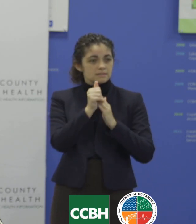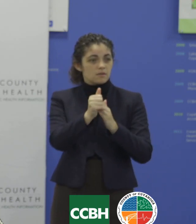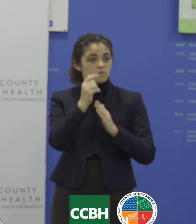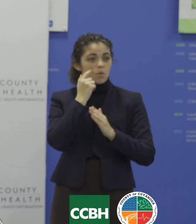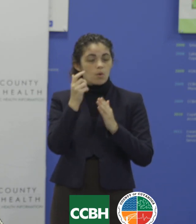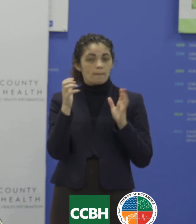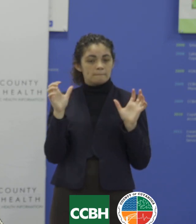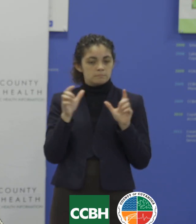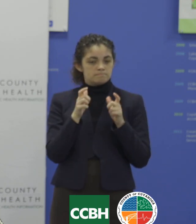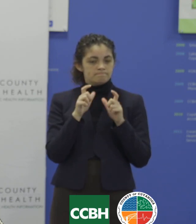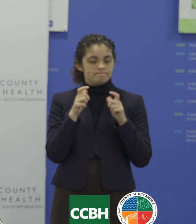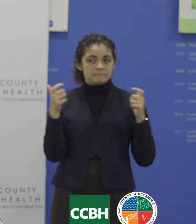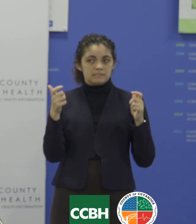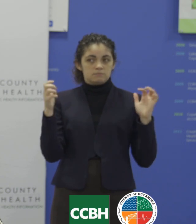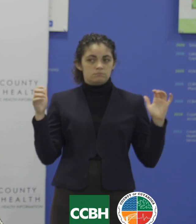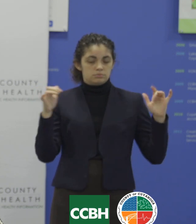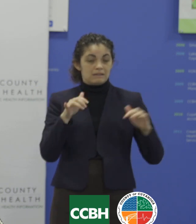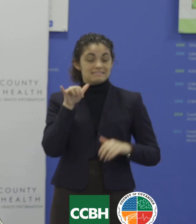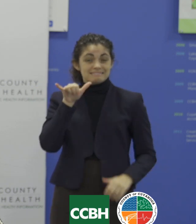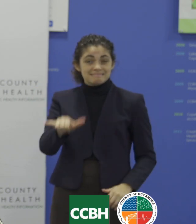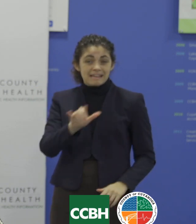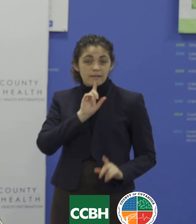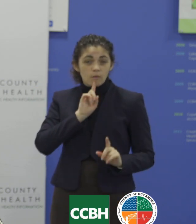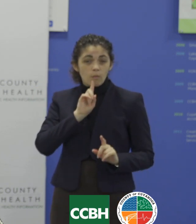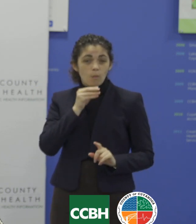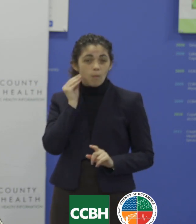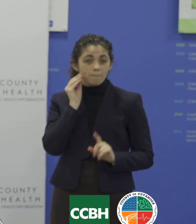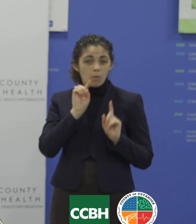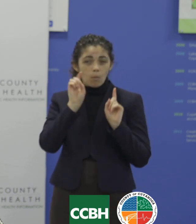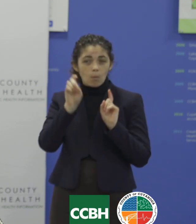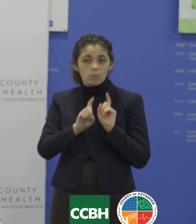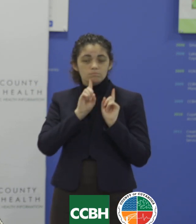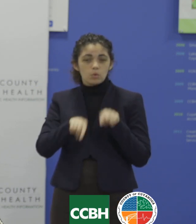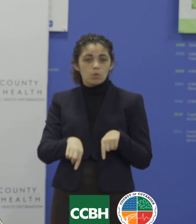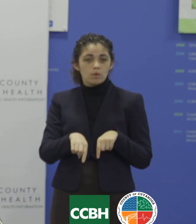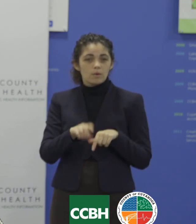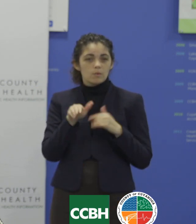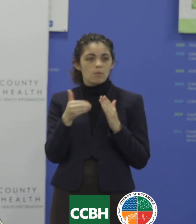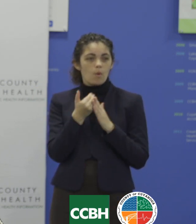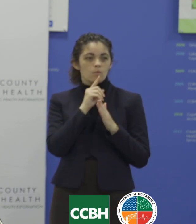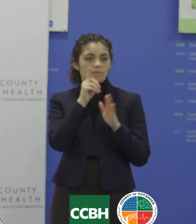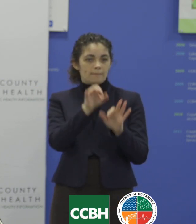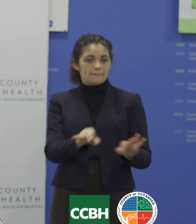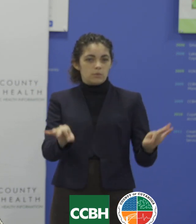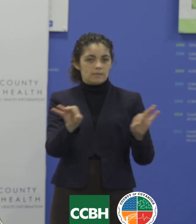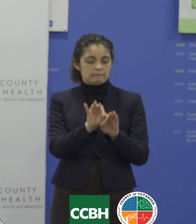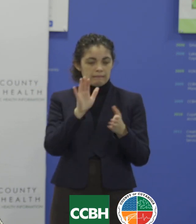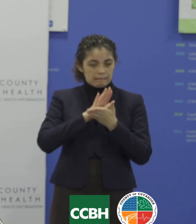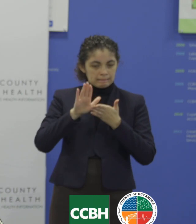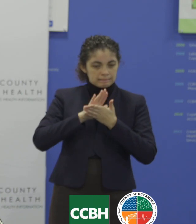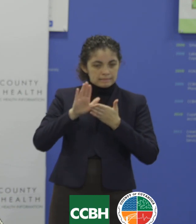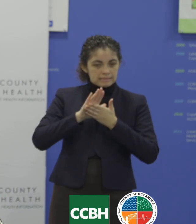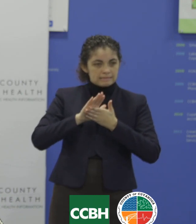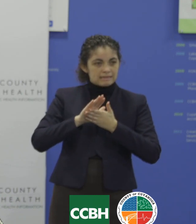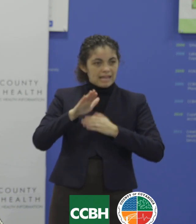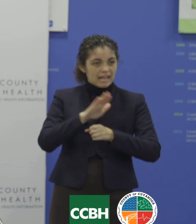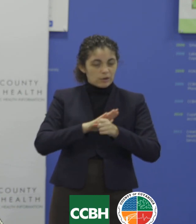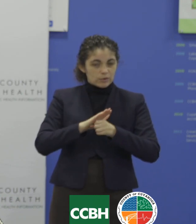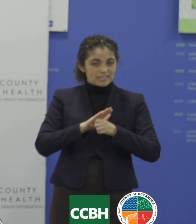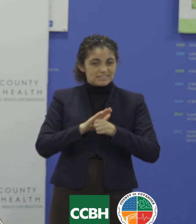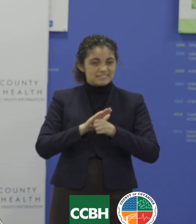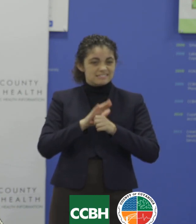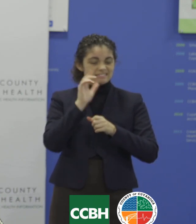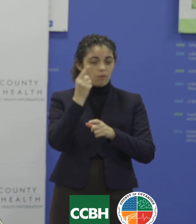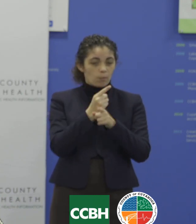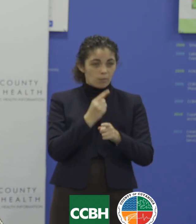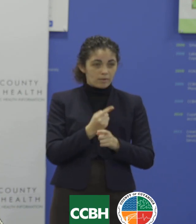mass gatherings, the stay-at-home order, all these issues are critical. Cleaning surfaces, proper